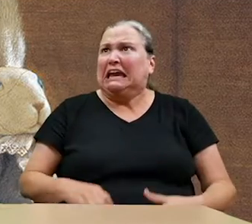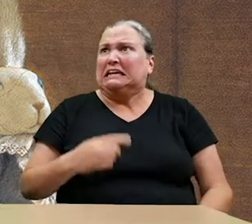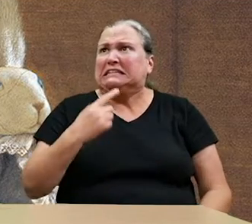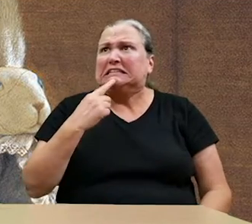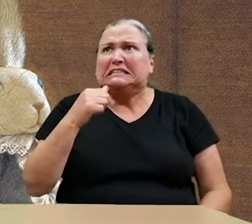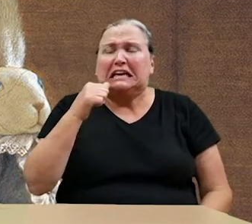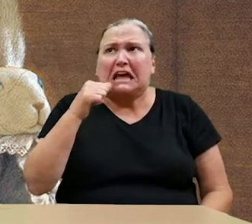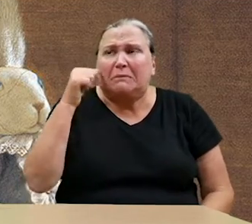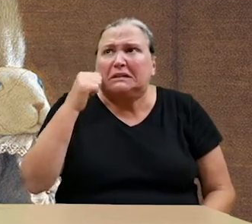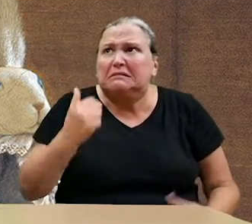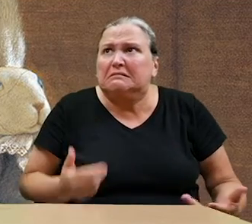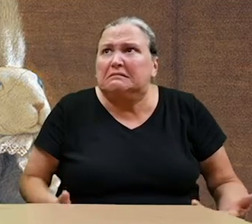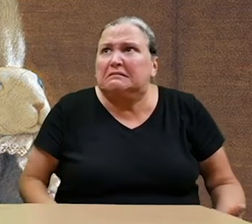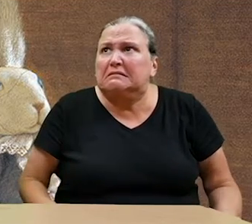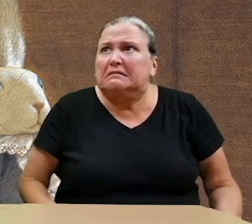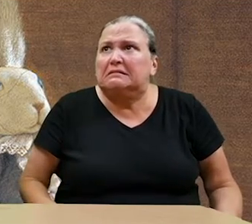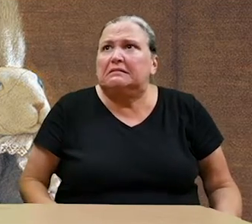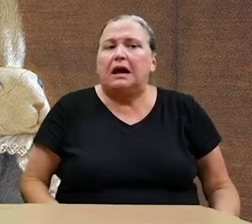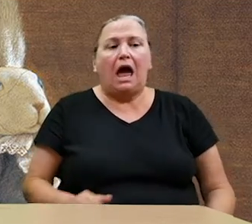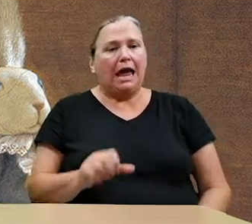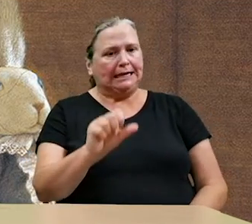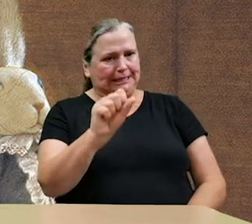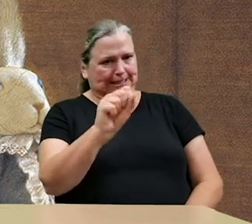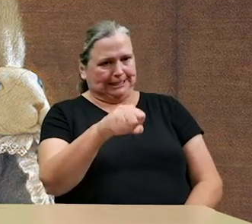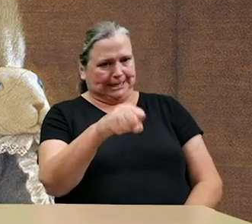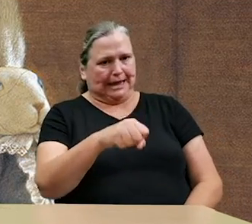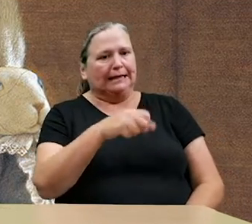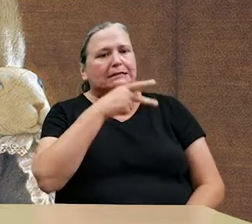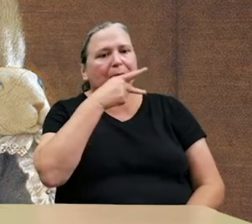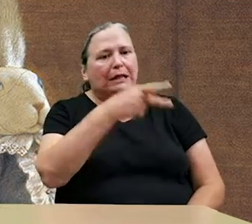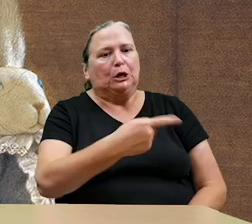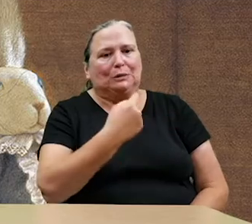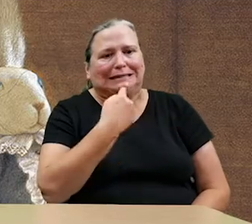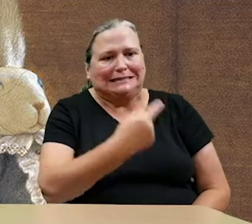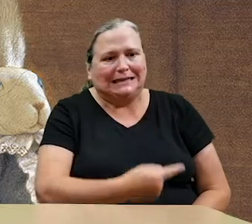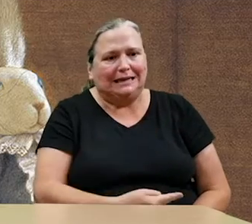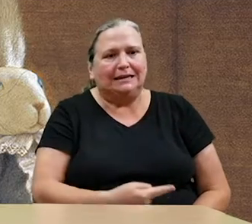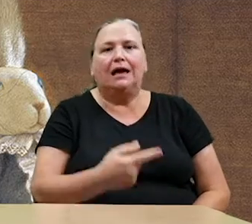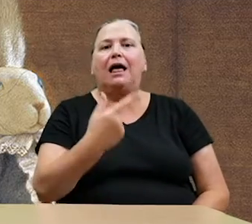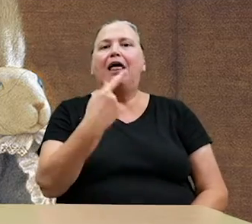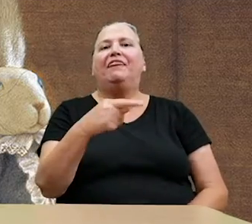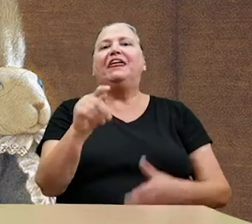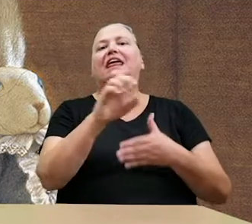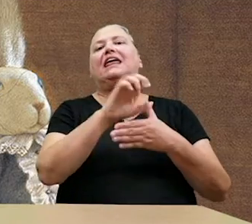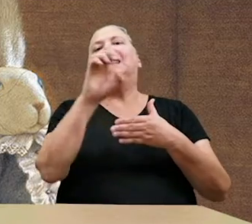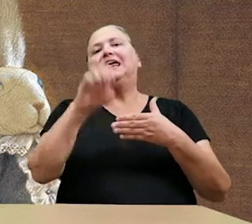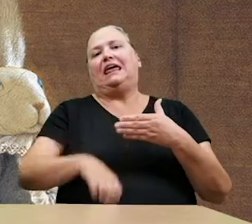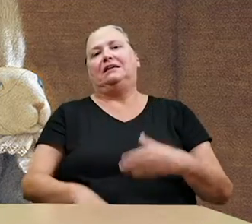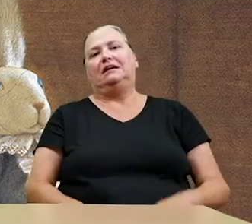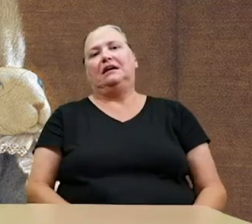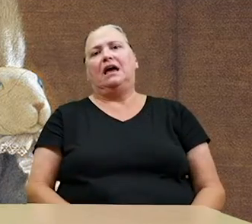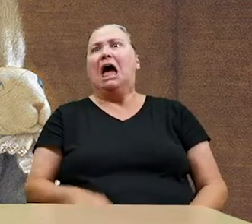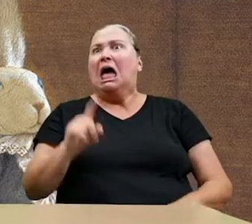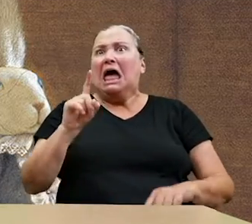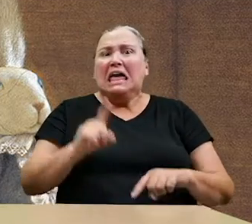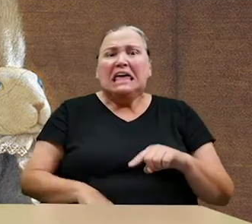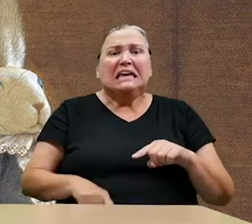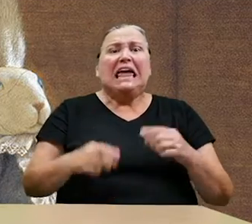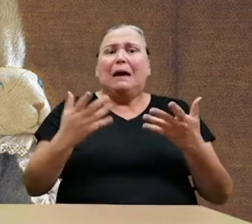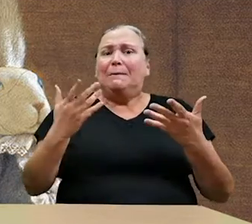Abilene indignantly. Yes, said Pellegrina. The end. But it can't